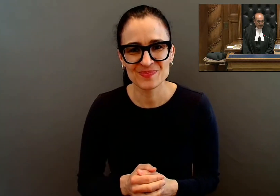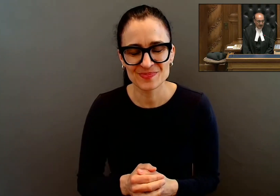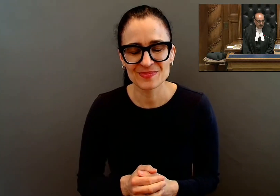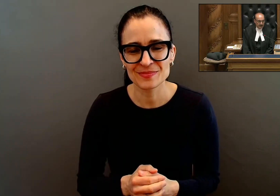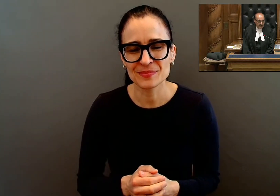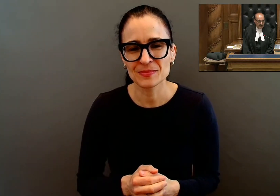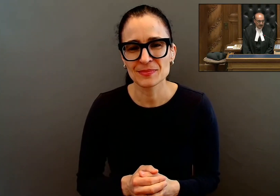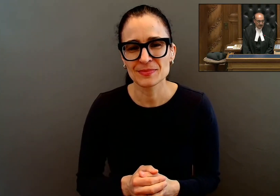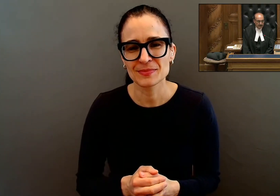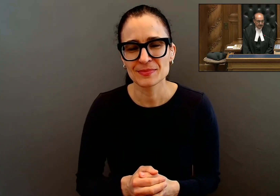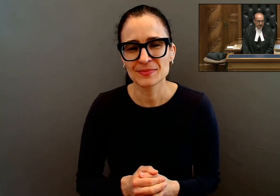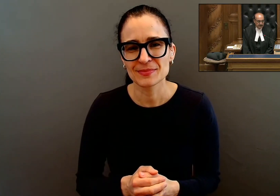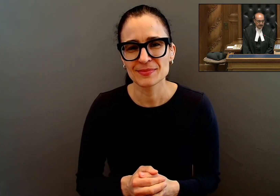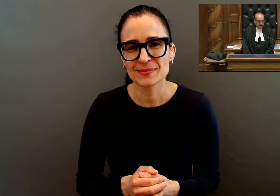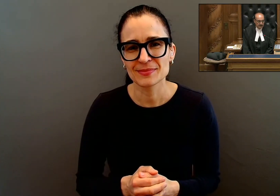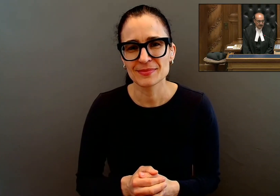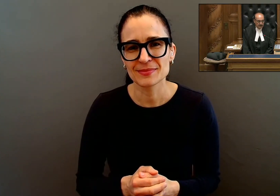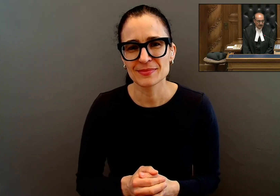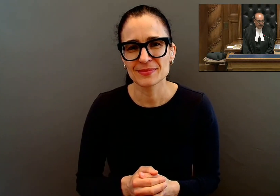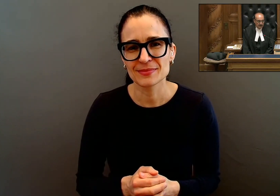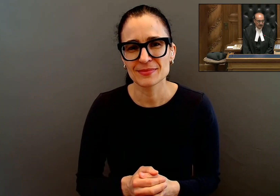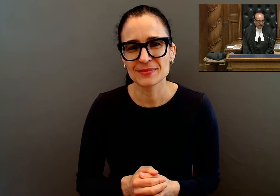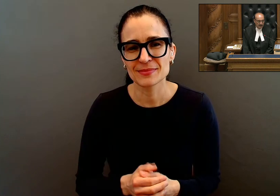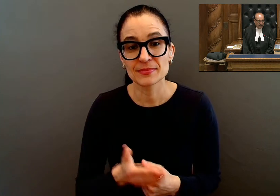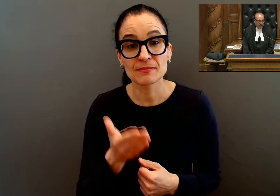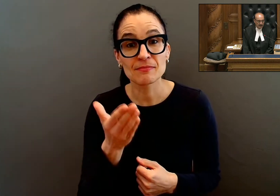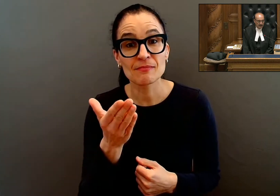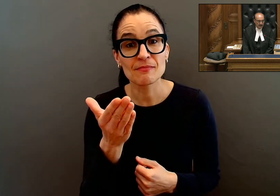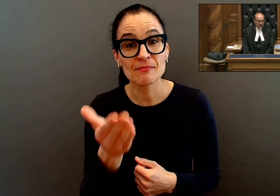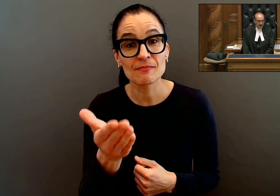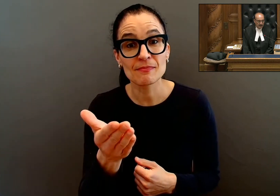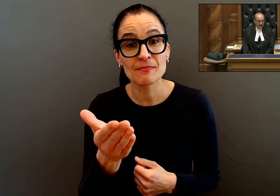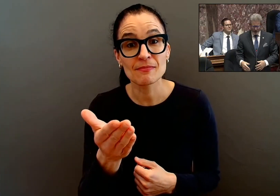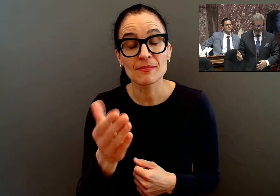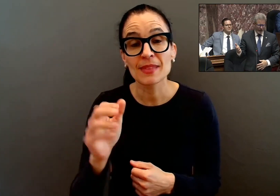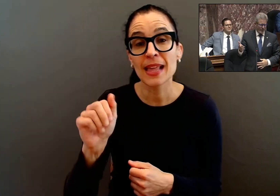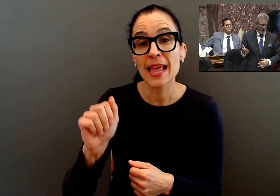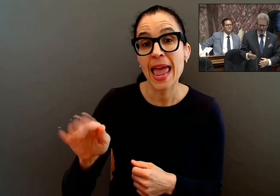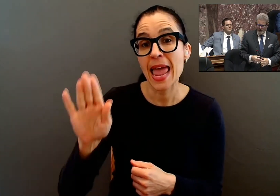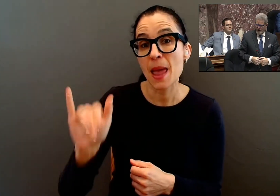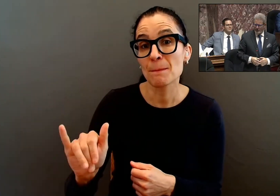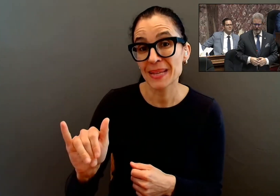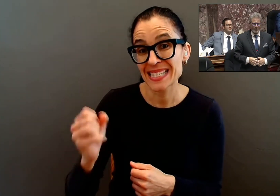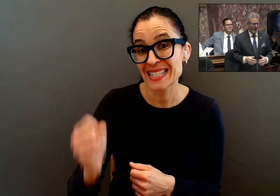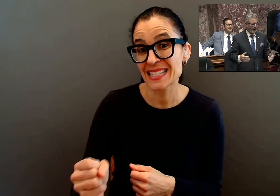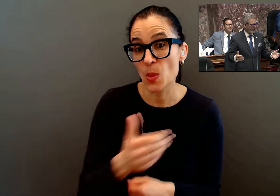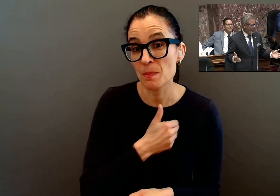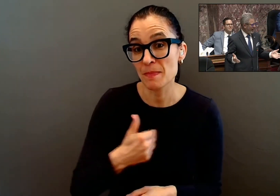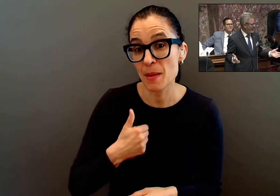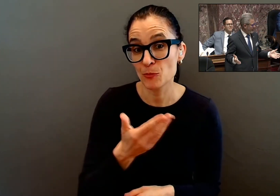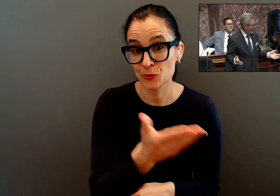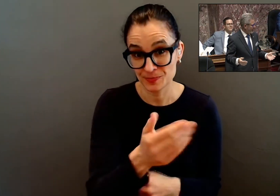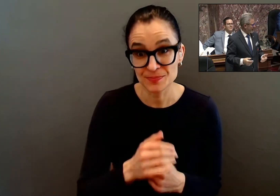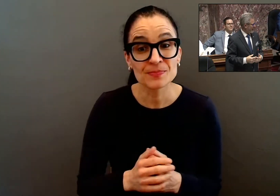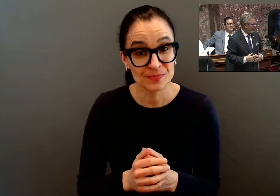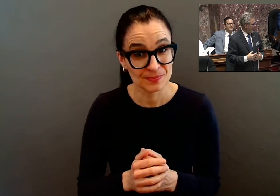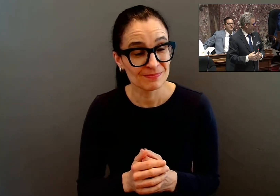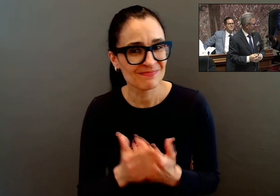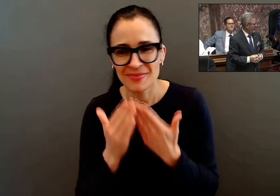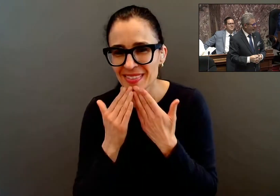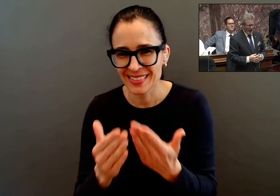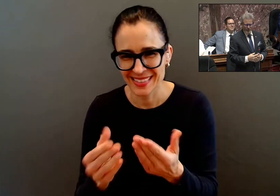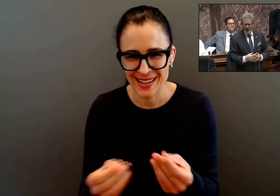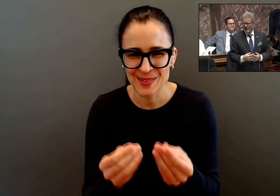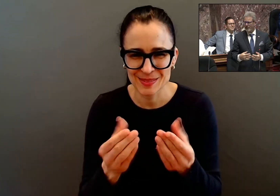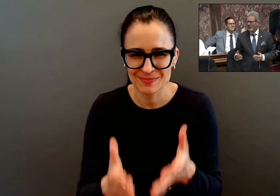Member for Abbotsford South. Thank you very much, Mr. Speaker. I apologize. I stand up right